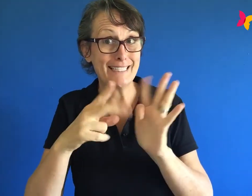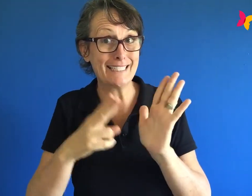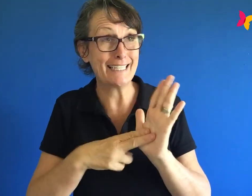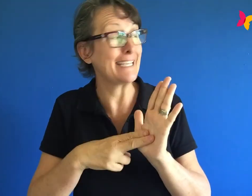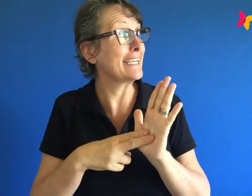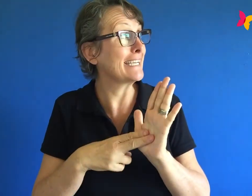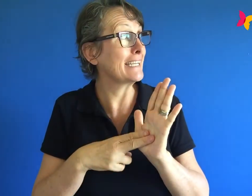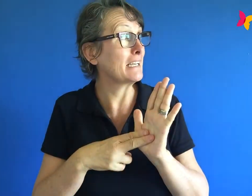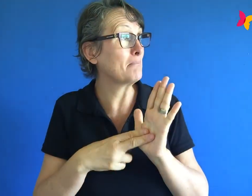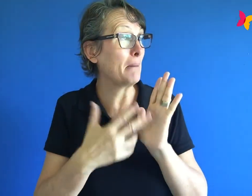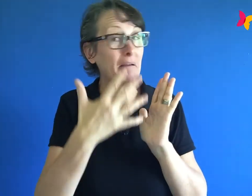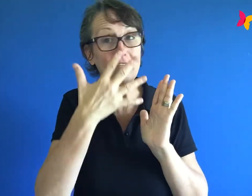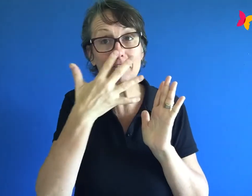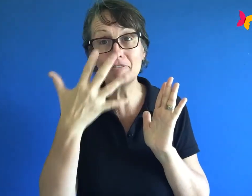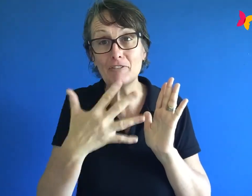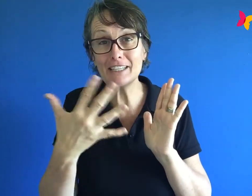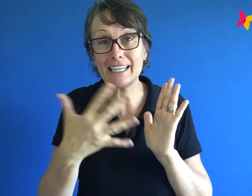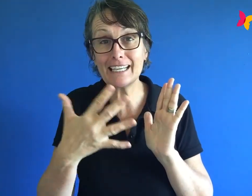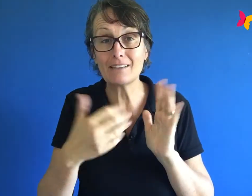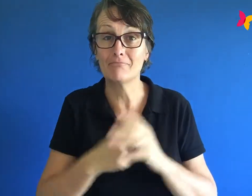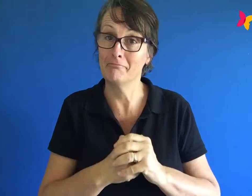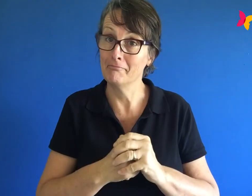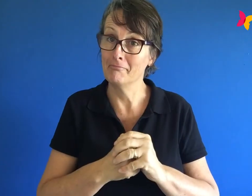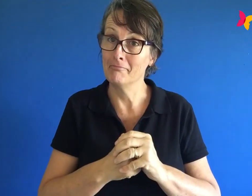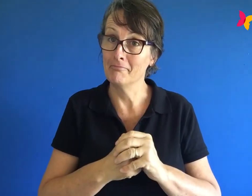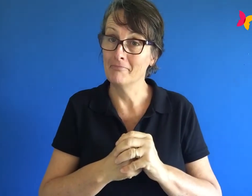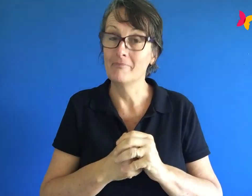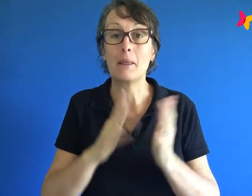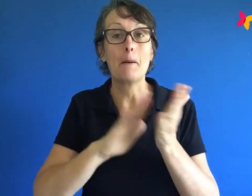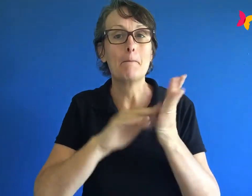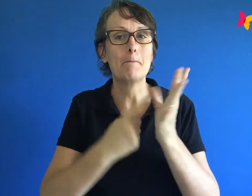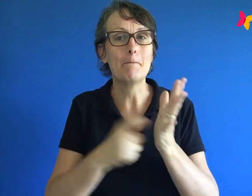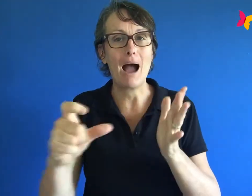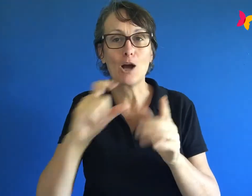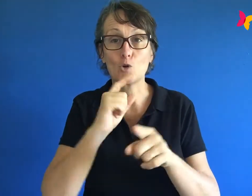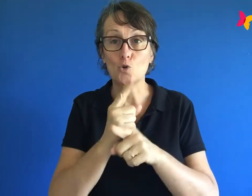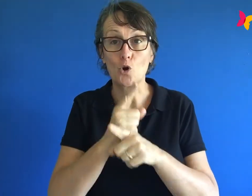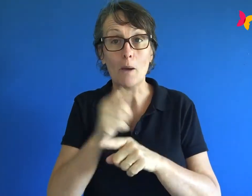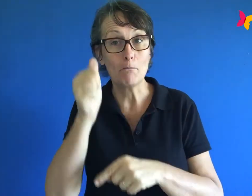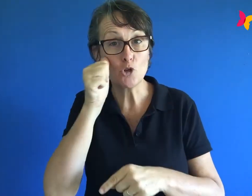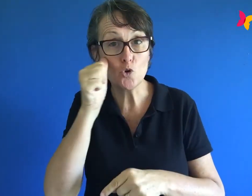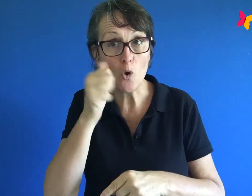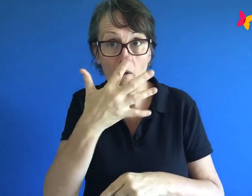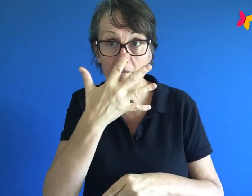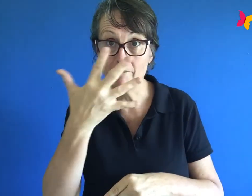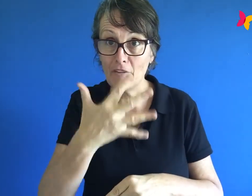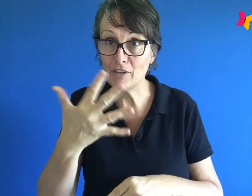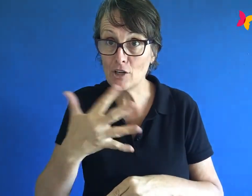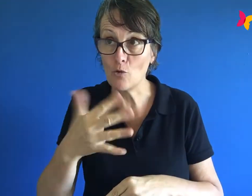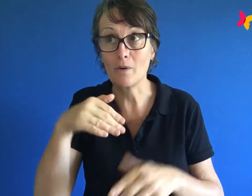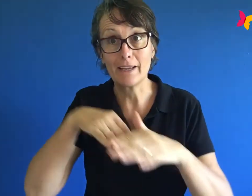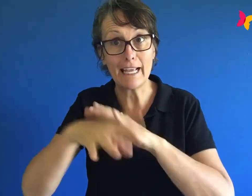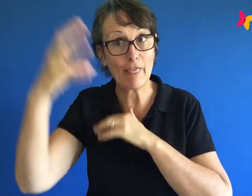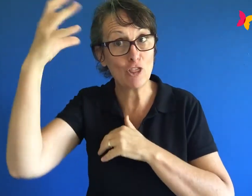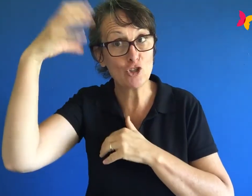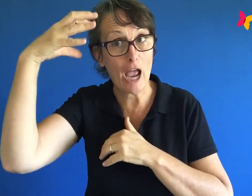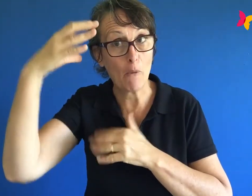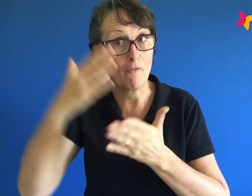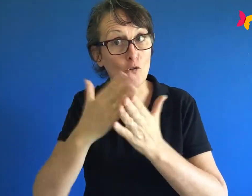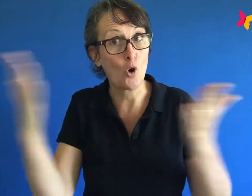15 maybe? So 15-year-old boys in the shower. Long shower. You're knocking on the door saying, I know what you're doing. Yeah, I know. This